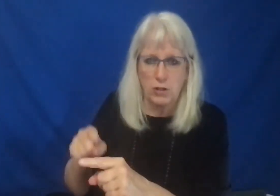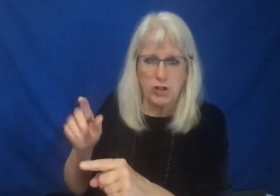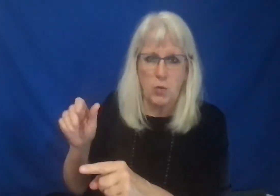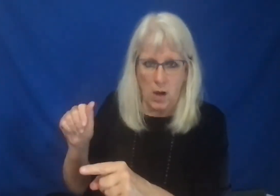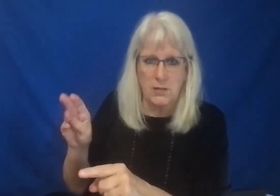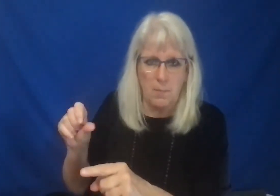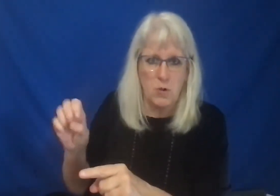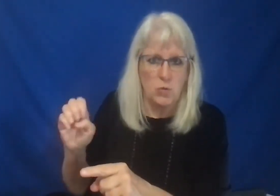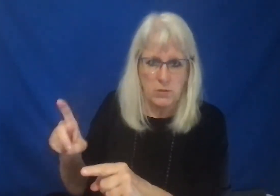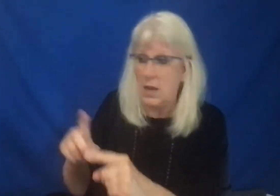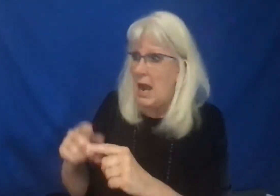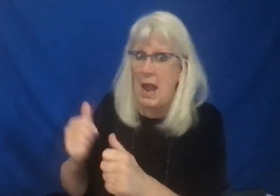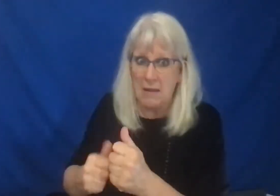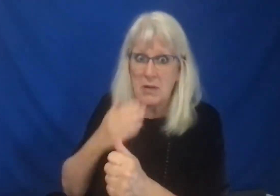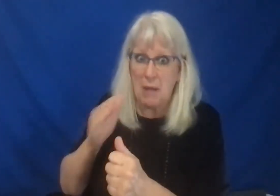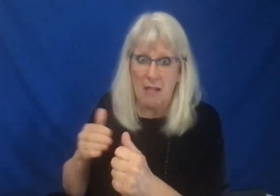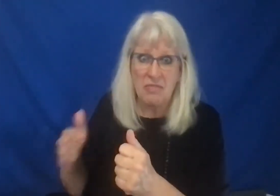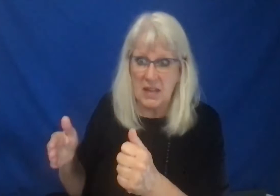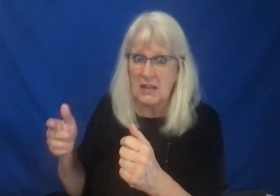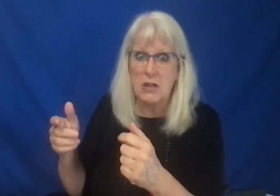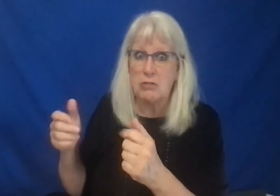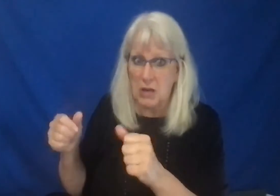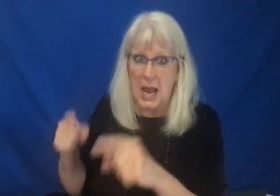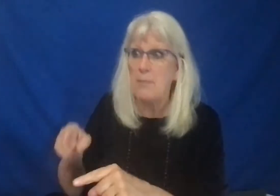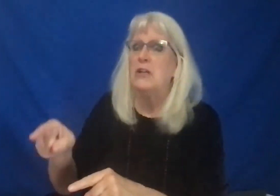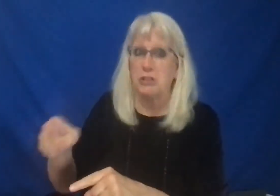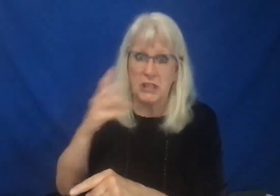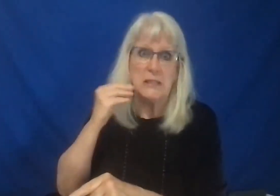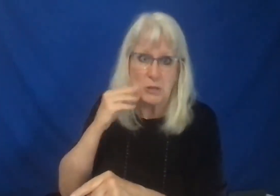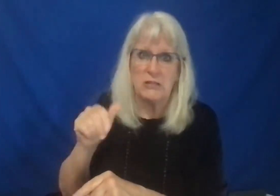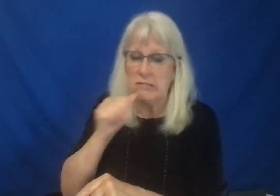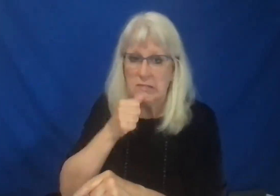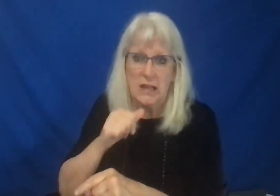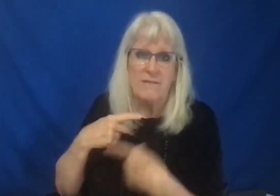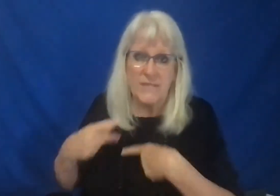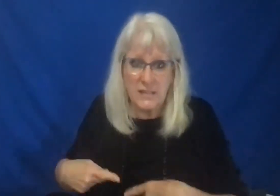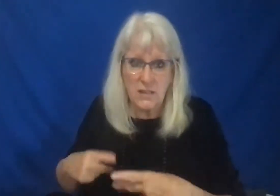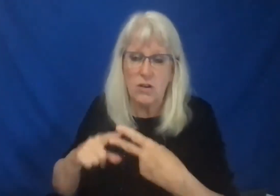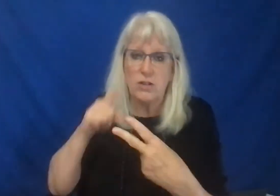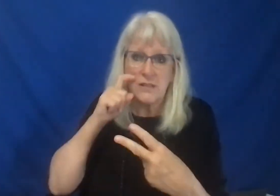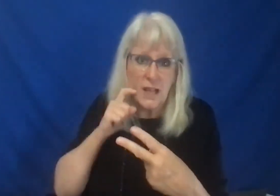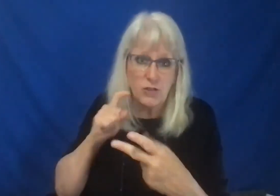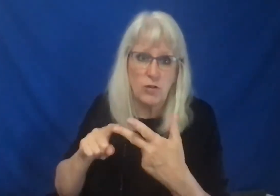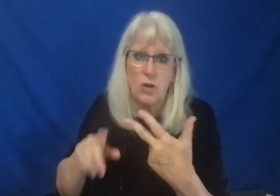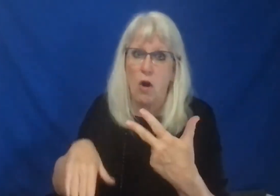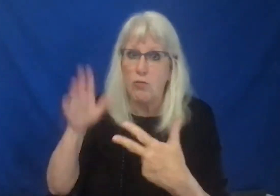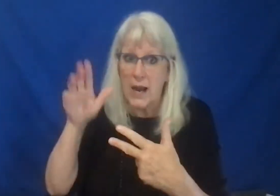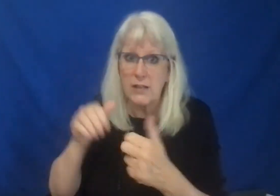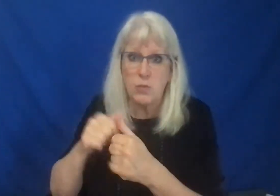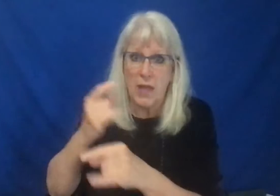to a girl happened to this child, whether it was, you know, physical and sexual abuse or being raised with active alcoholism and drug addiction. And